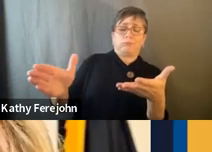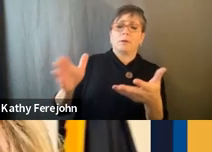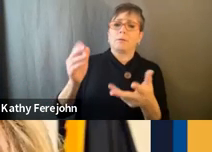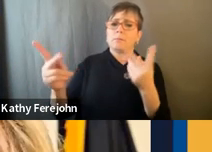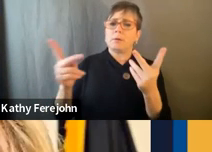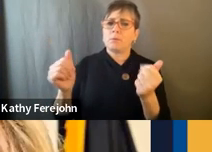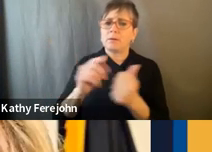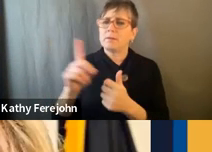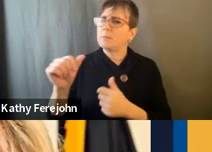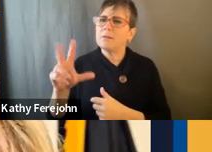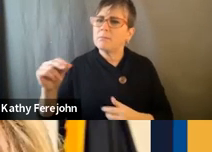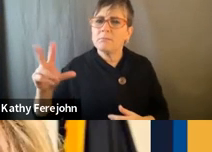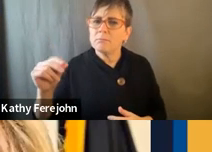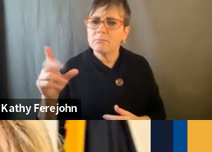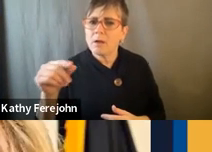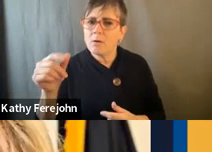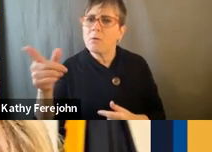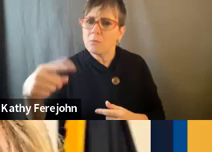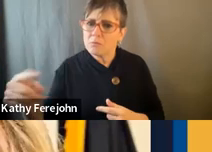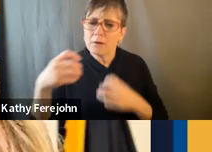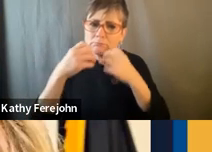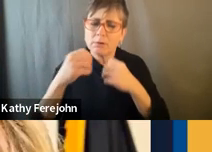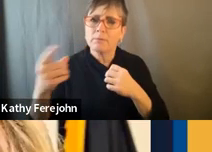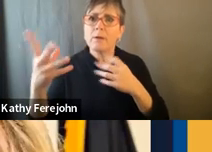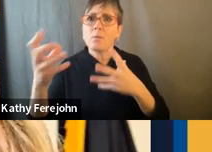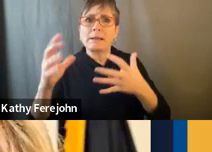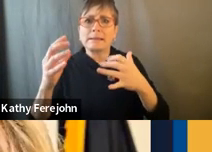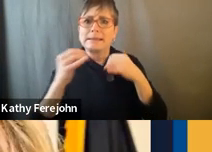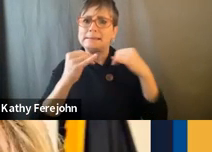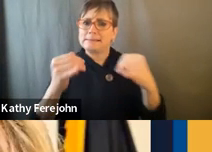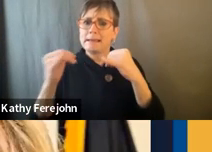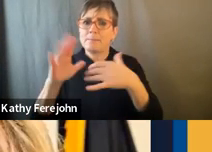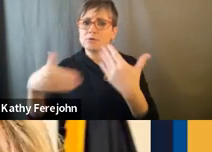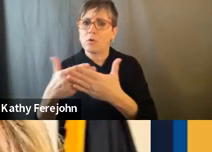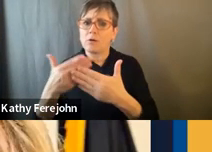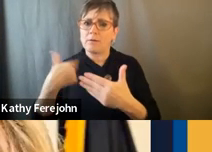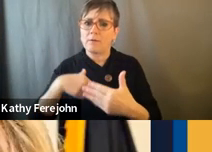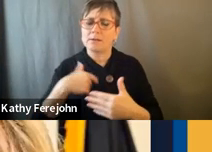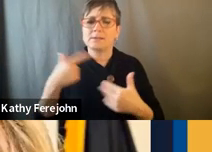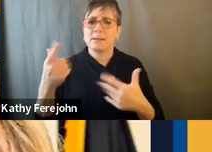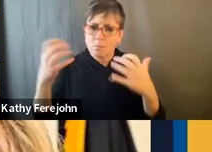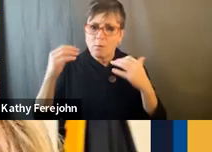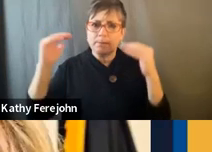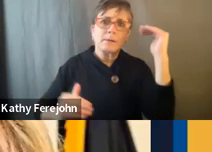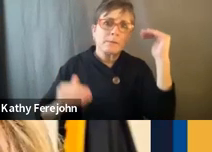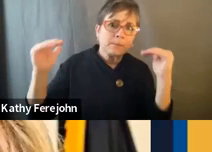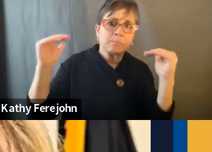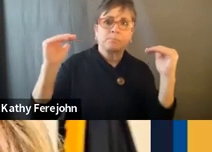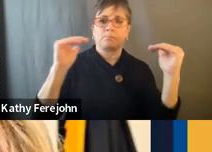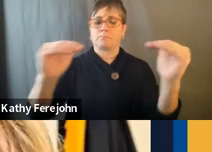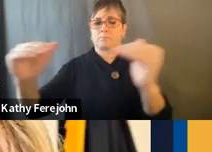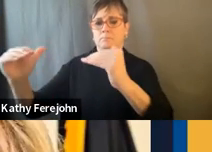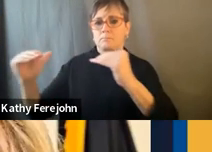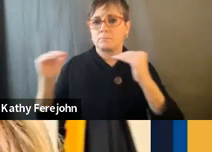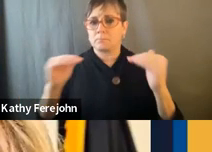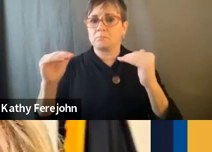to contribute the same things that we are searching for, and that is equality. They need to be put on the same playing field that